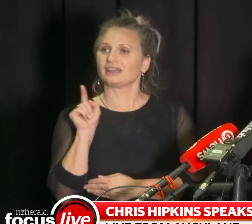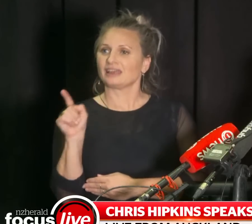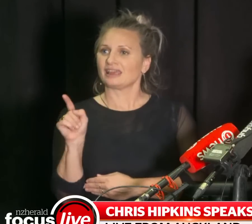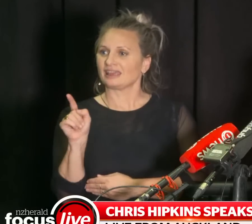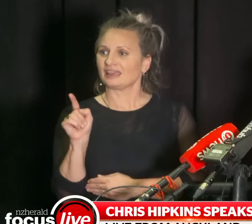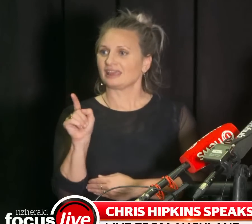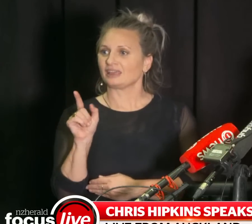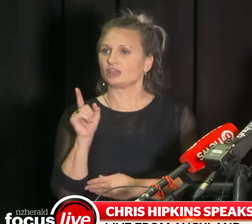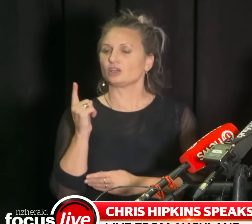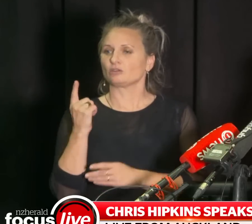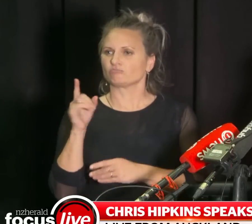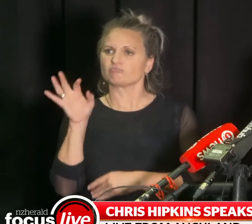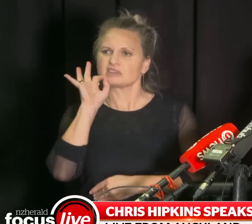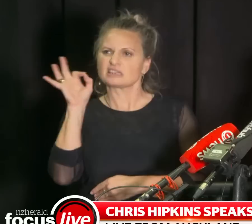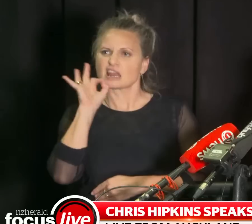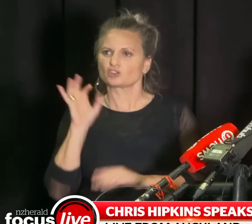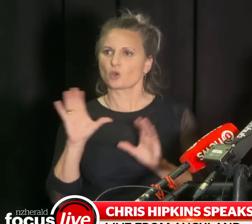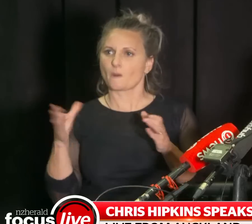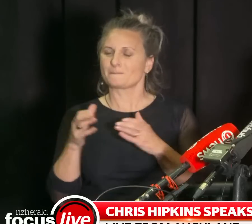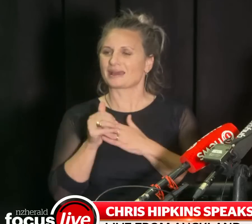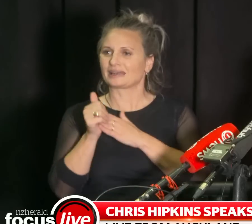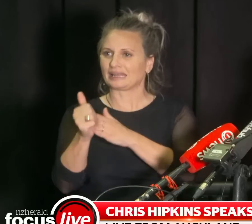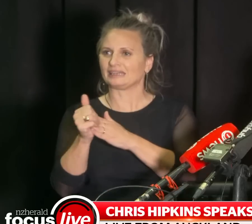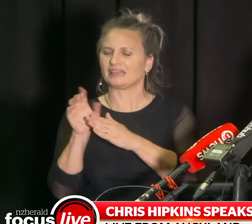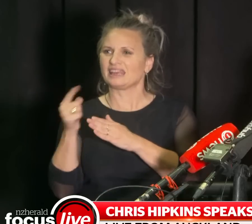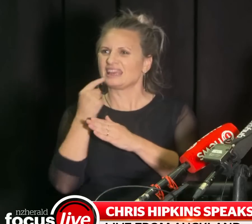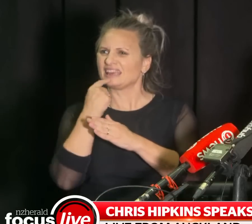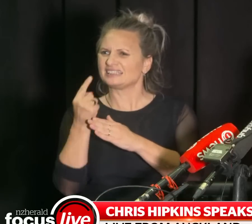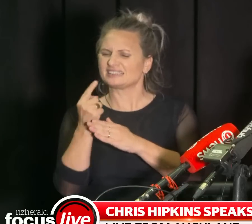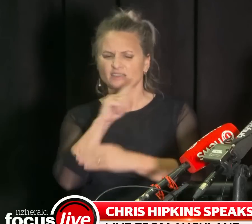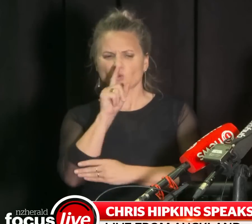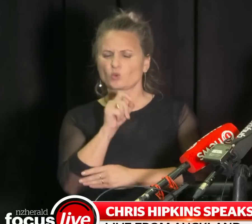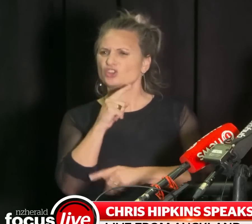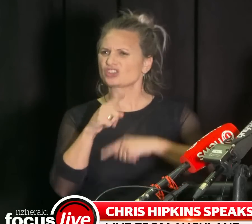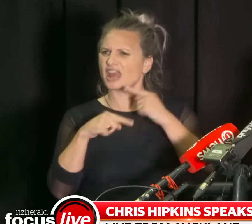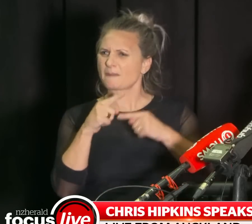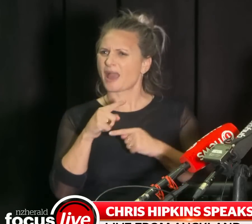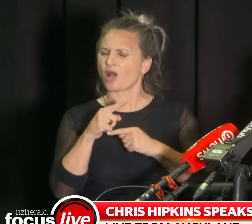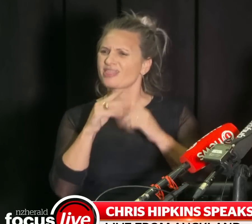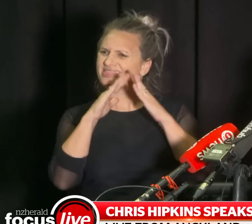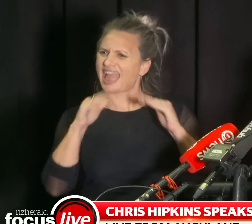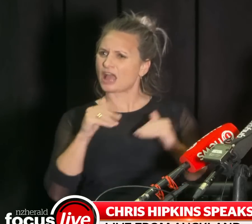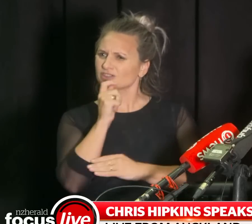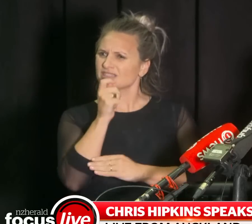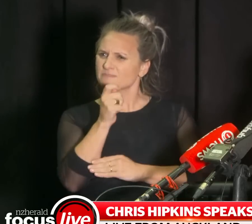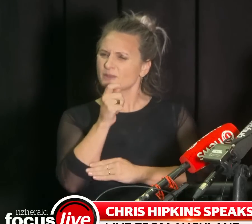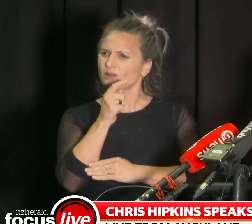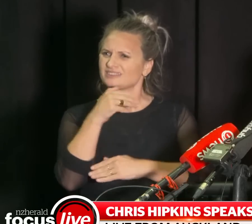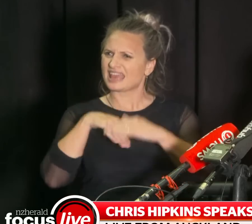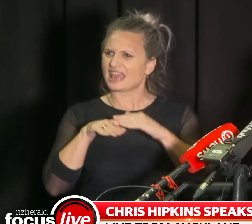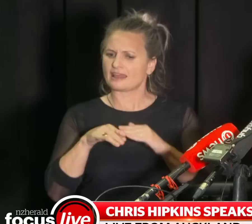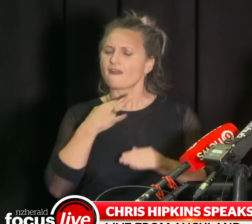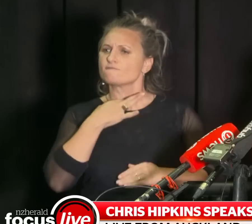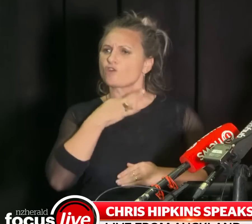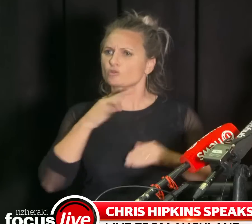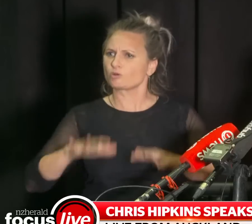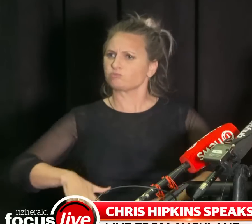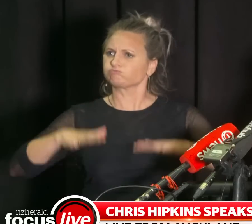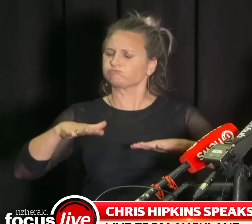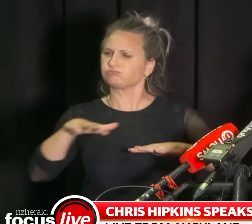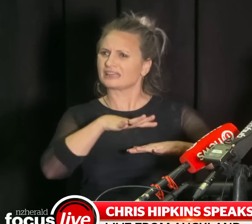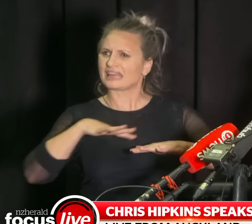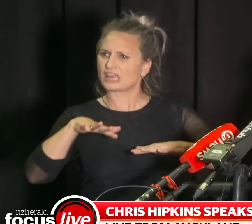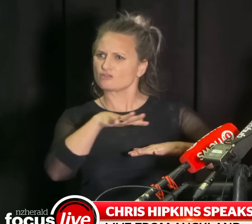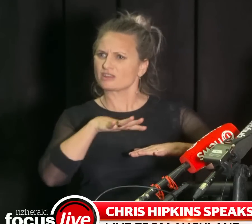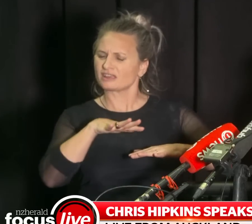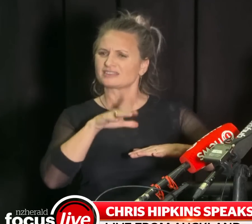to be raised on how homes were built and the areas they were built 50 years ago. So because of where areas have been hit by the cyclone, can we